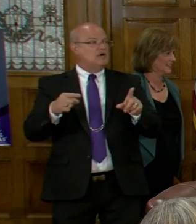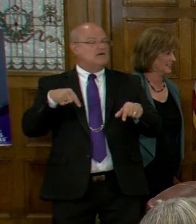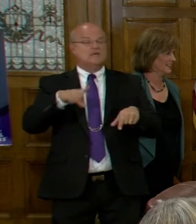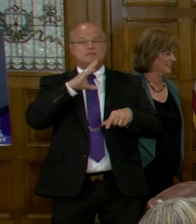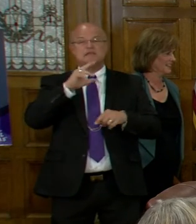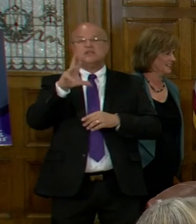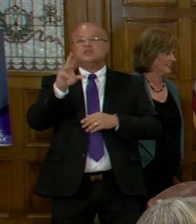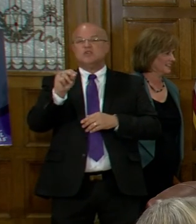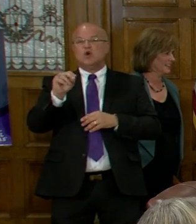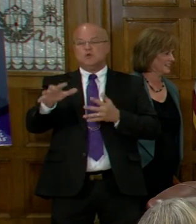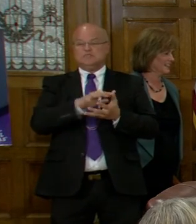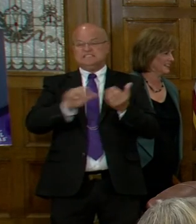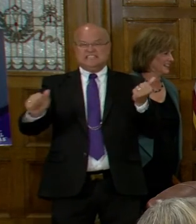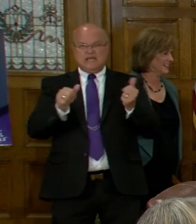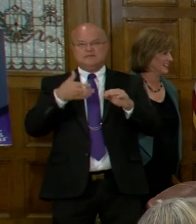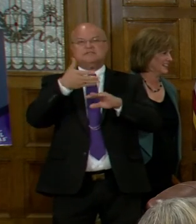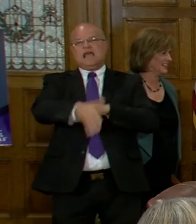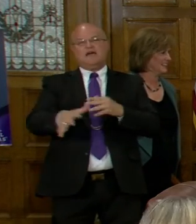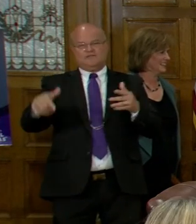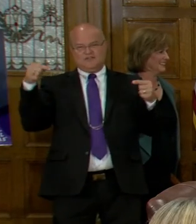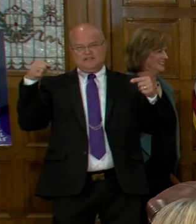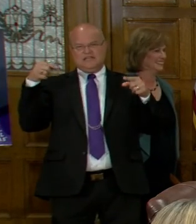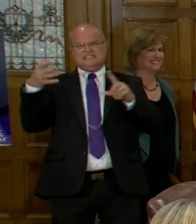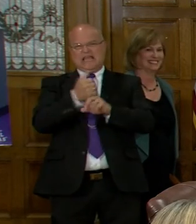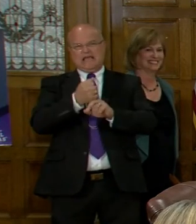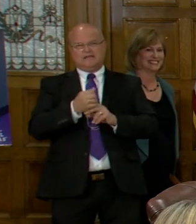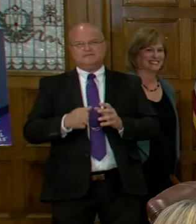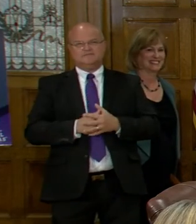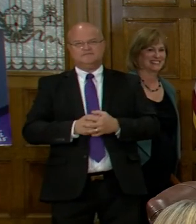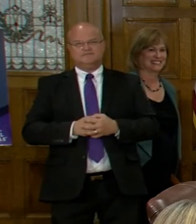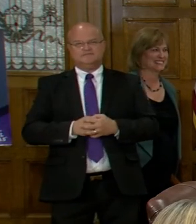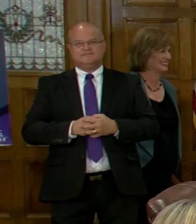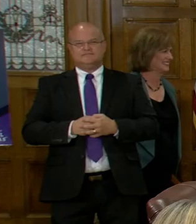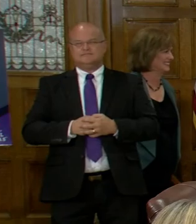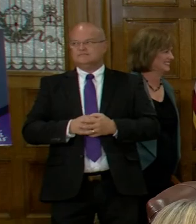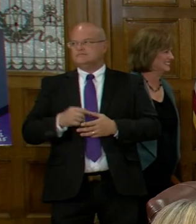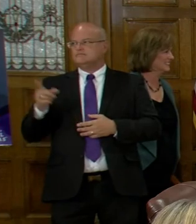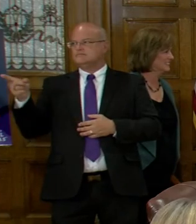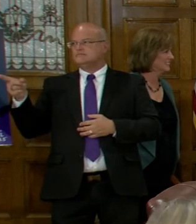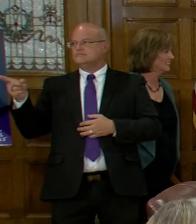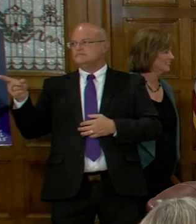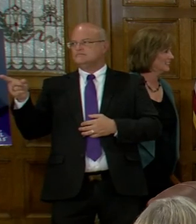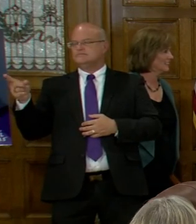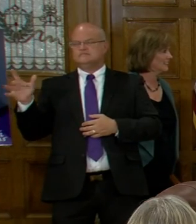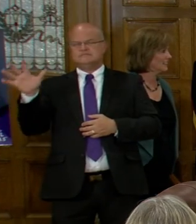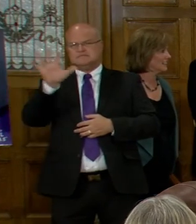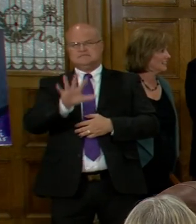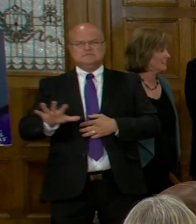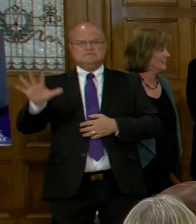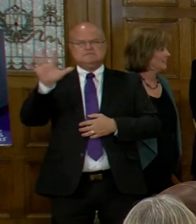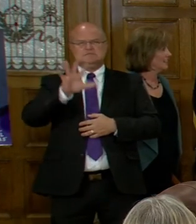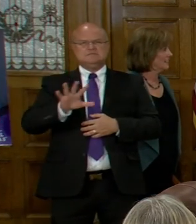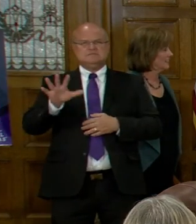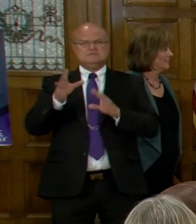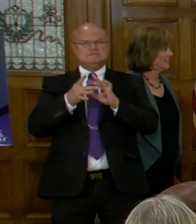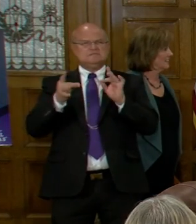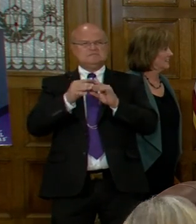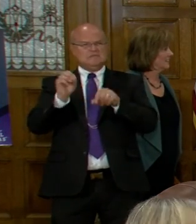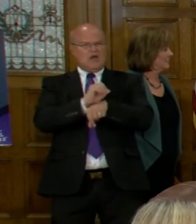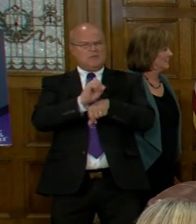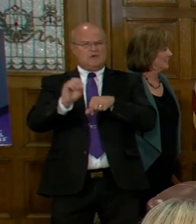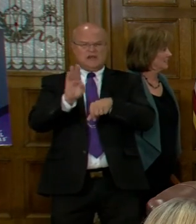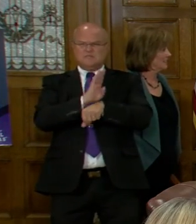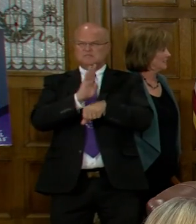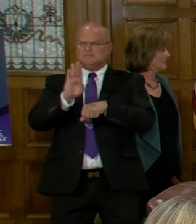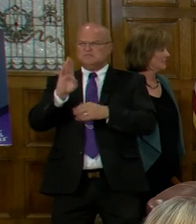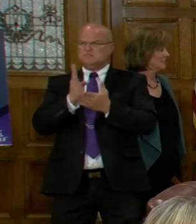no damage after the attack. So. Do you have a ballpark, talk about the operating budget,